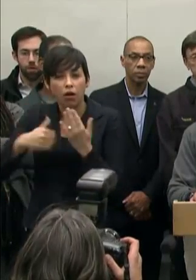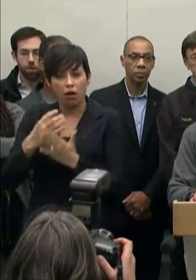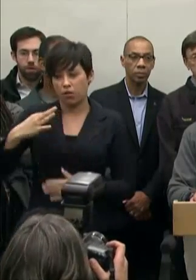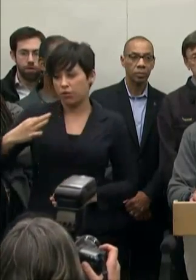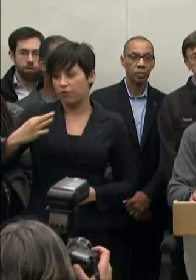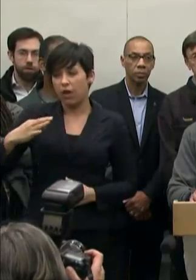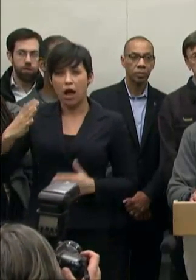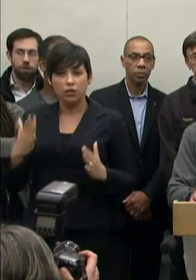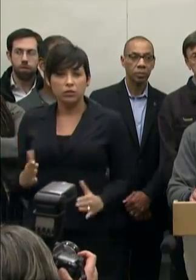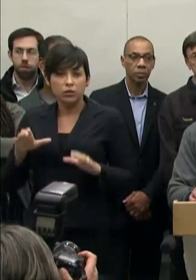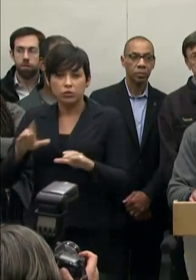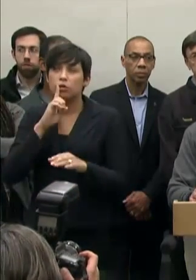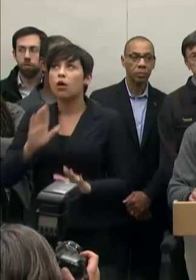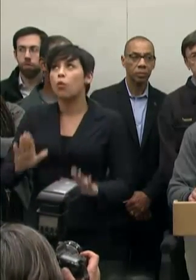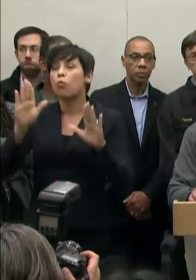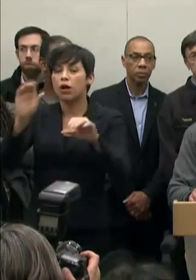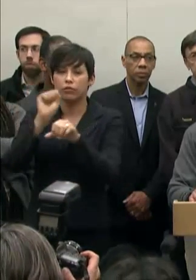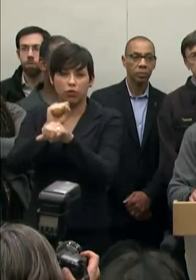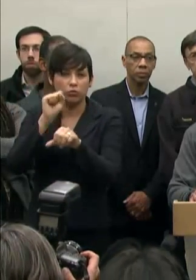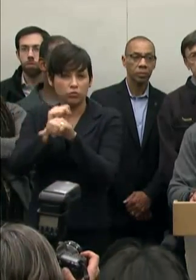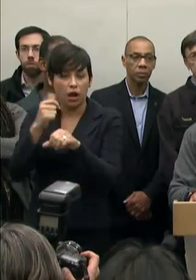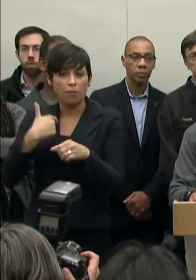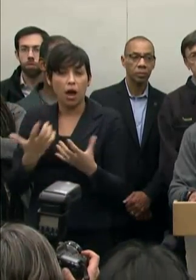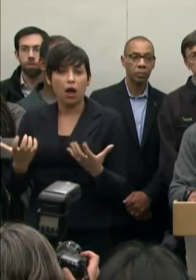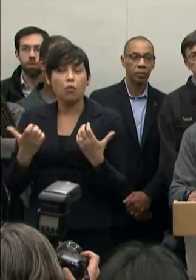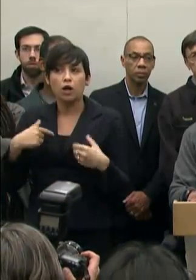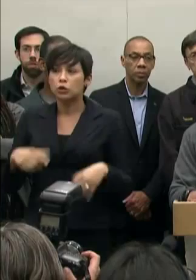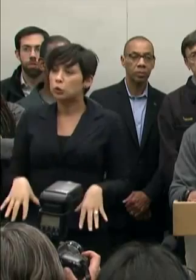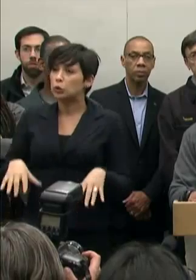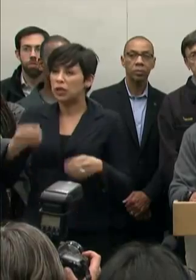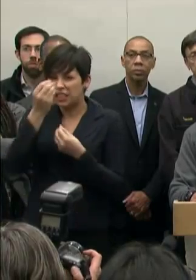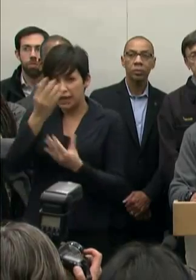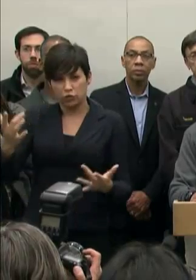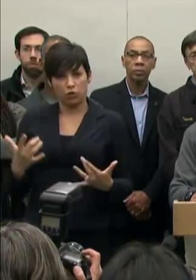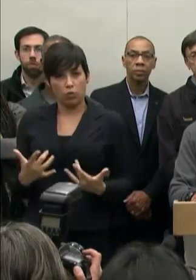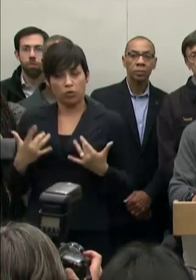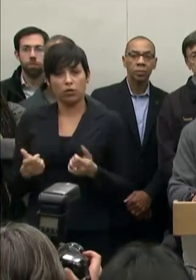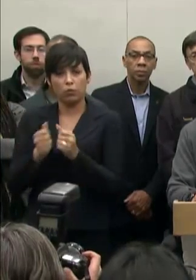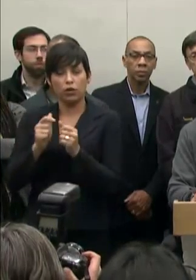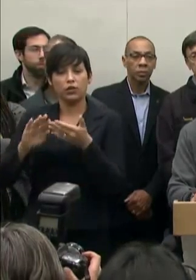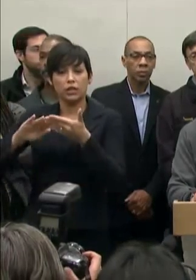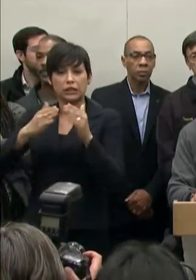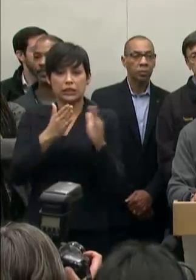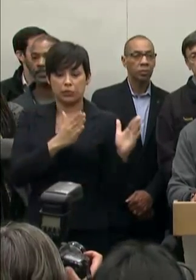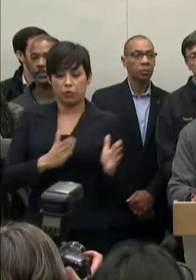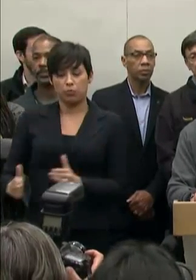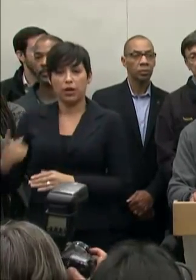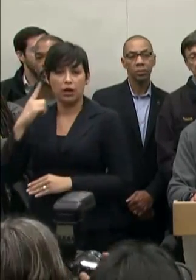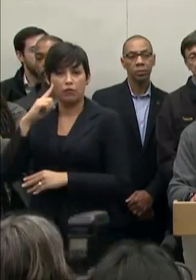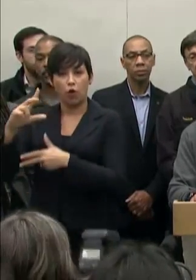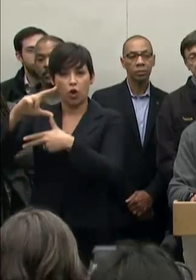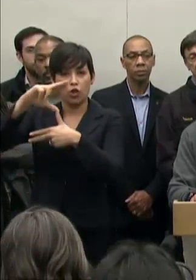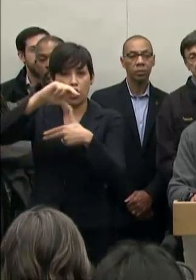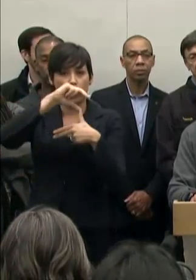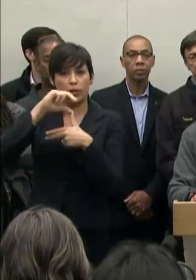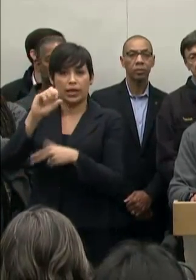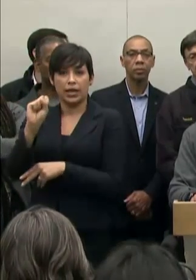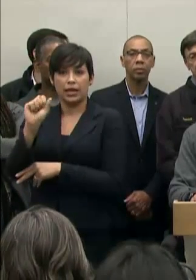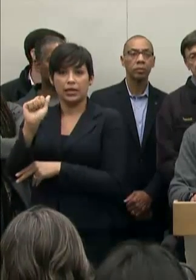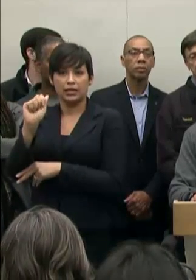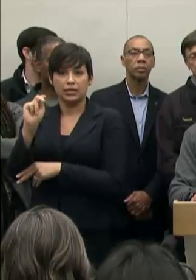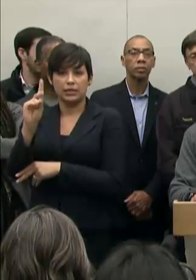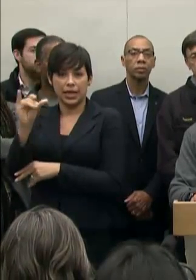job. And I'd like to give everybody a little more of an update on the city's preparations for Hurricane Sandy right now.